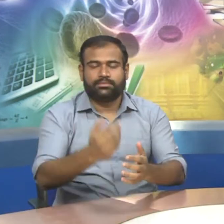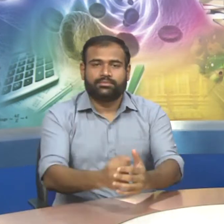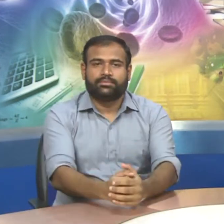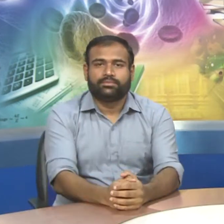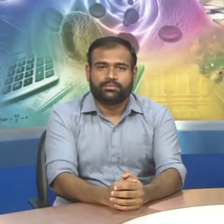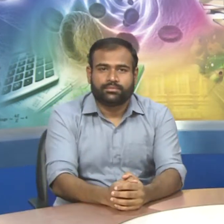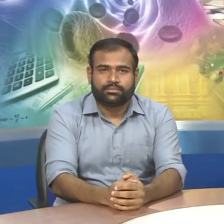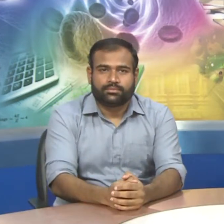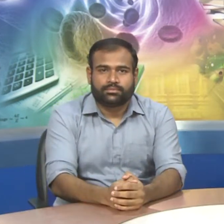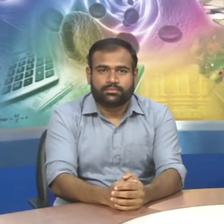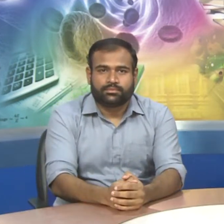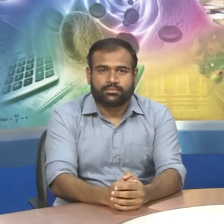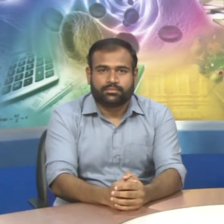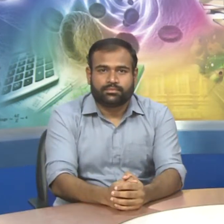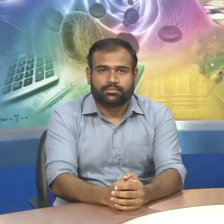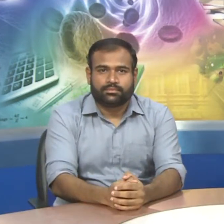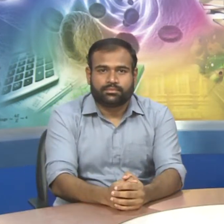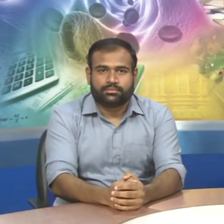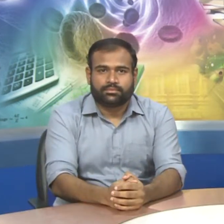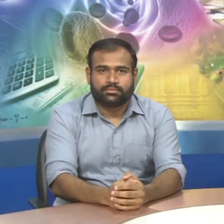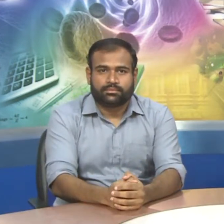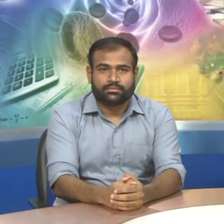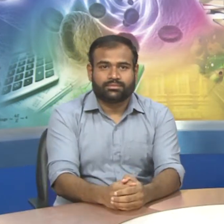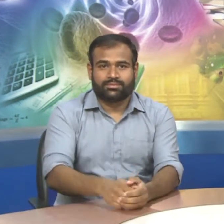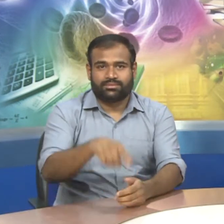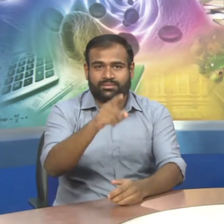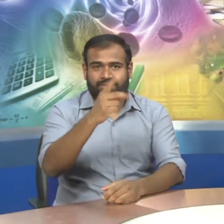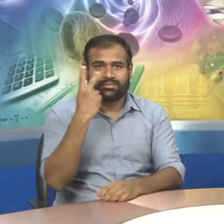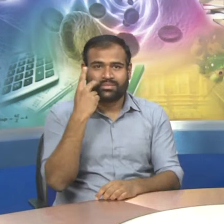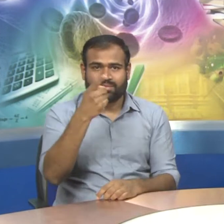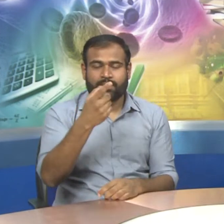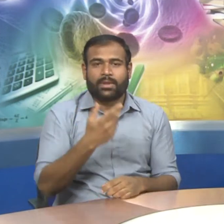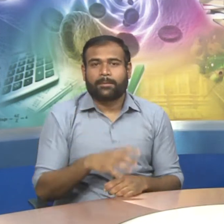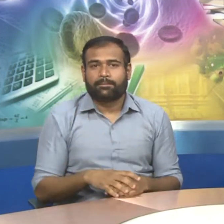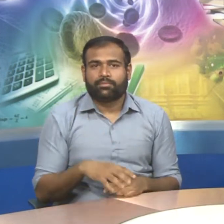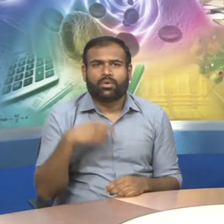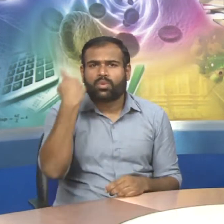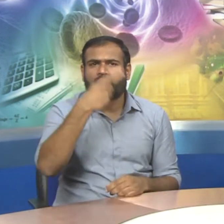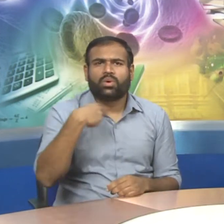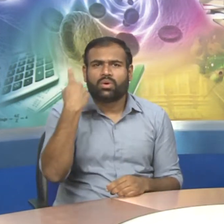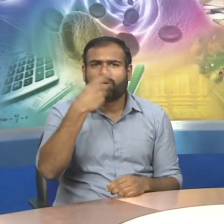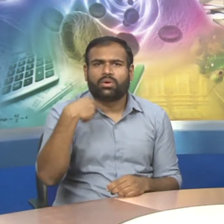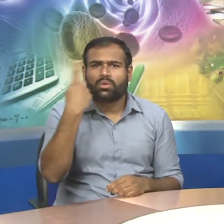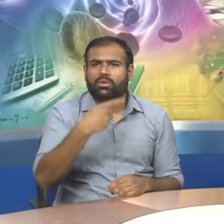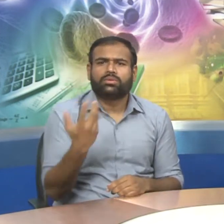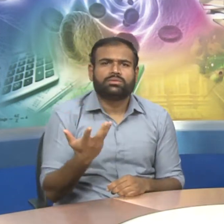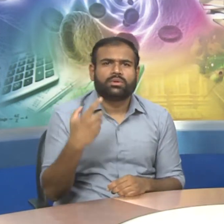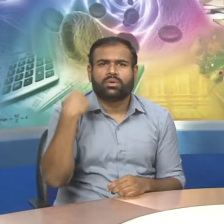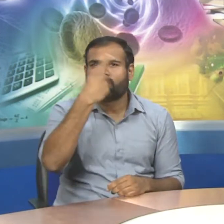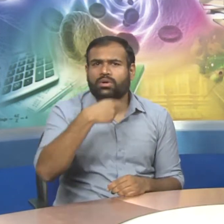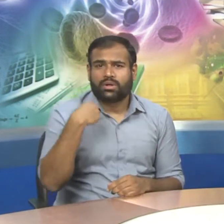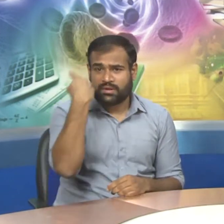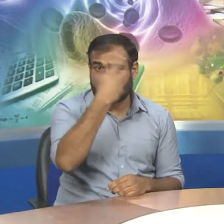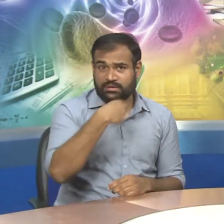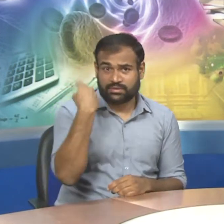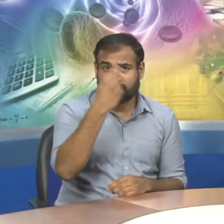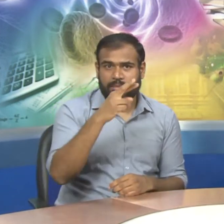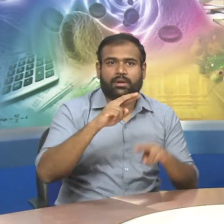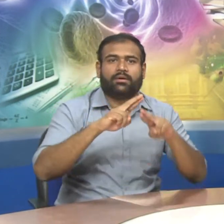second type, question signs. Let us see it. You can see face and plus